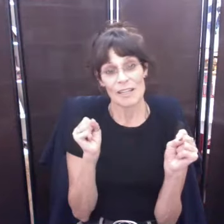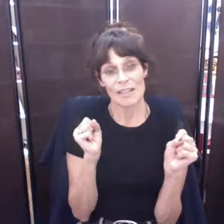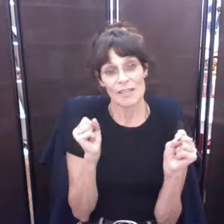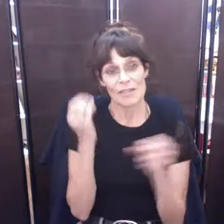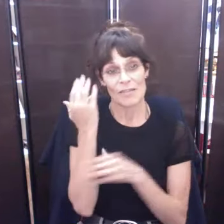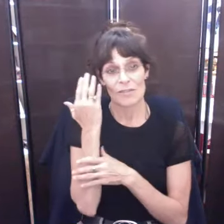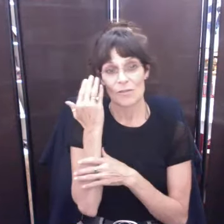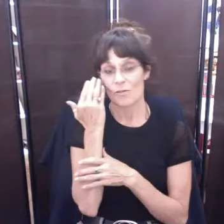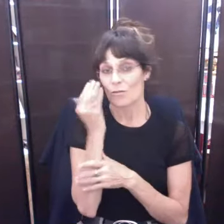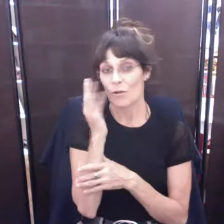should look it up, because